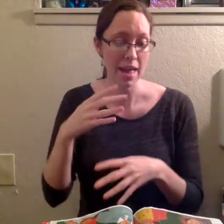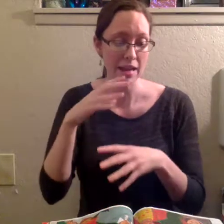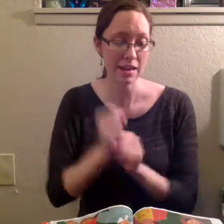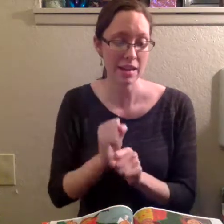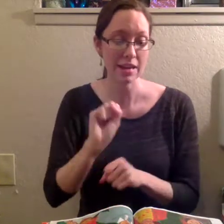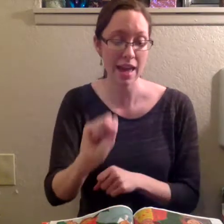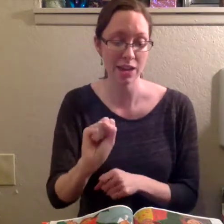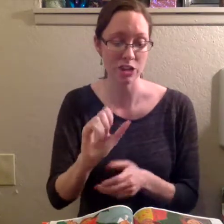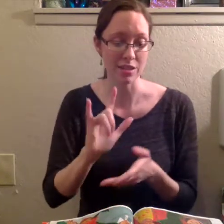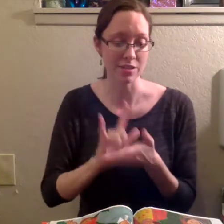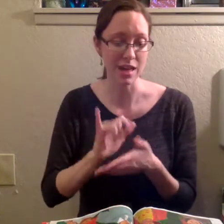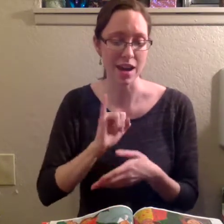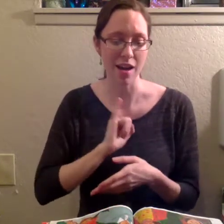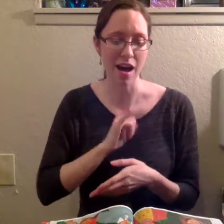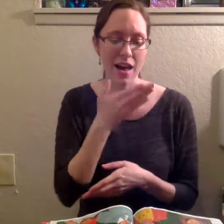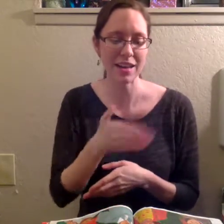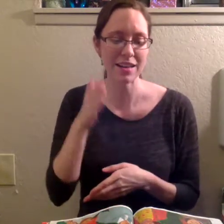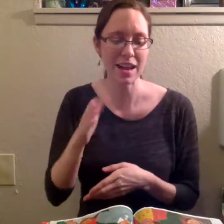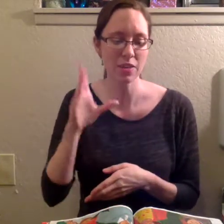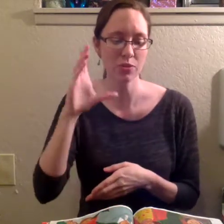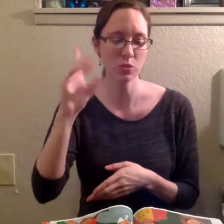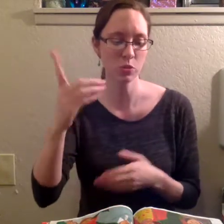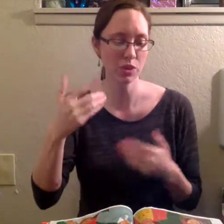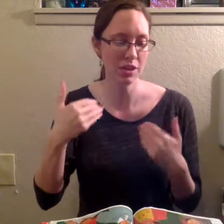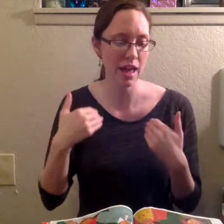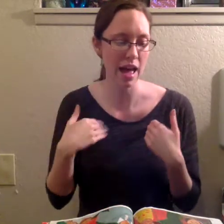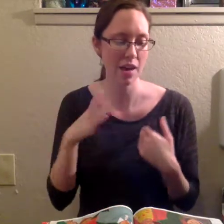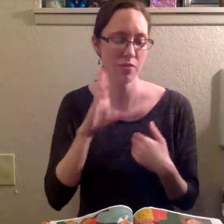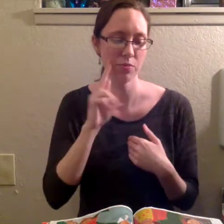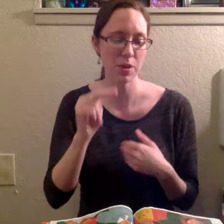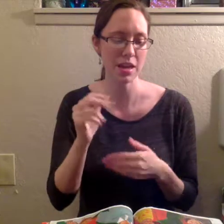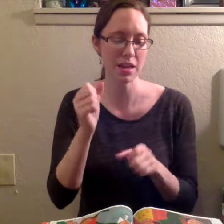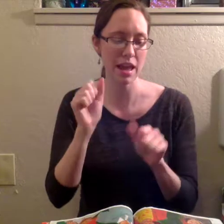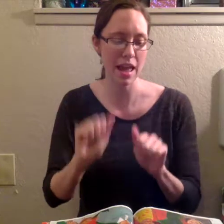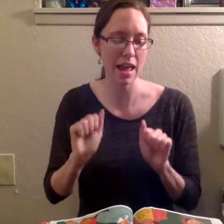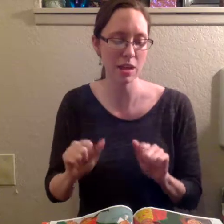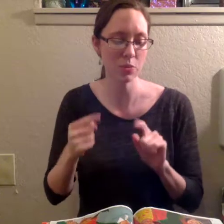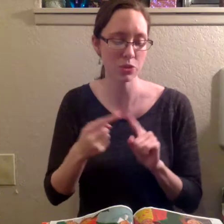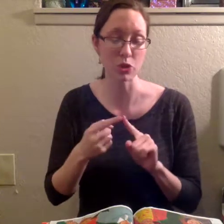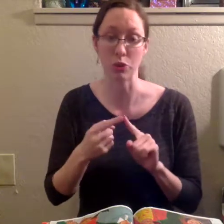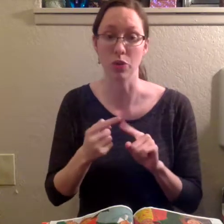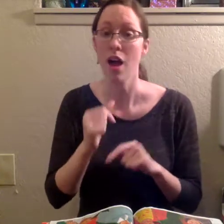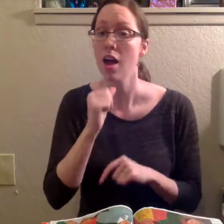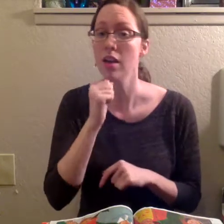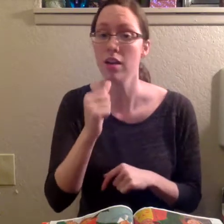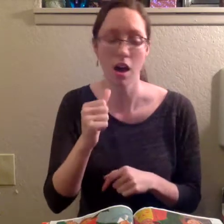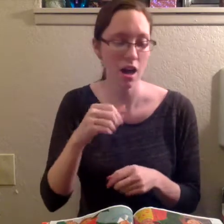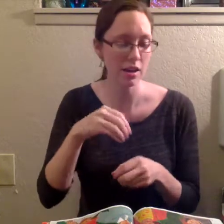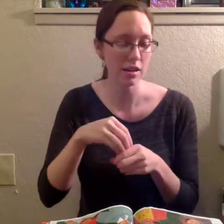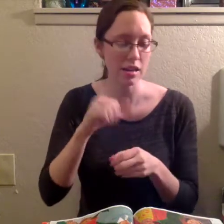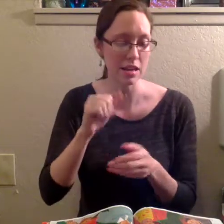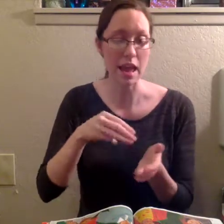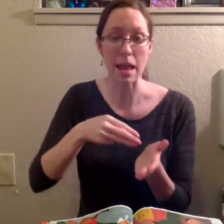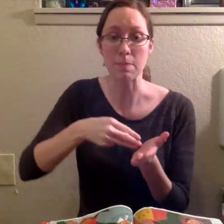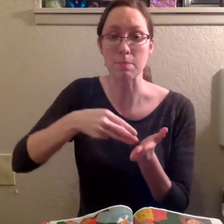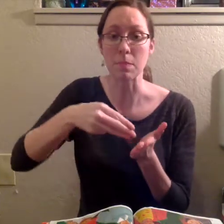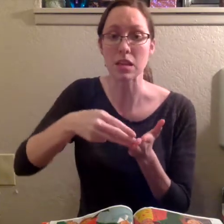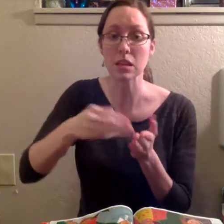made catches that I never would have been able to, not in a